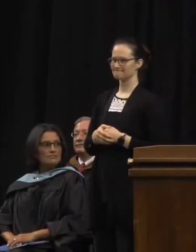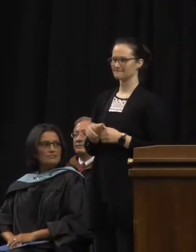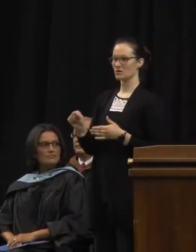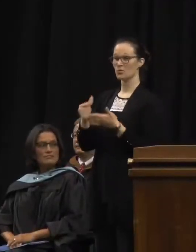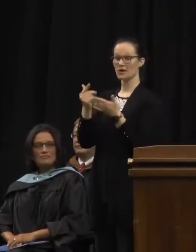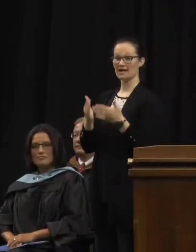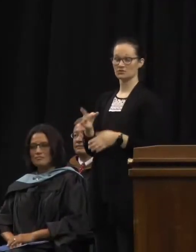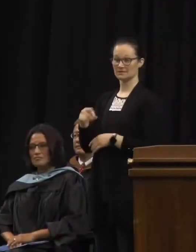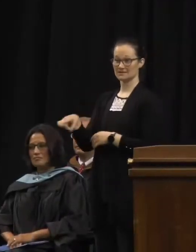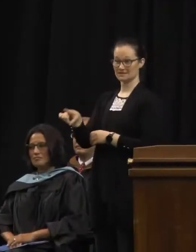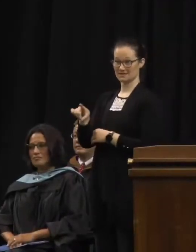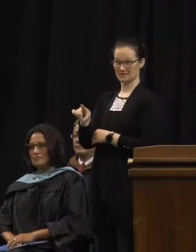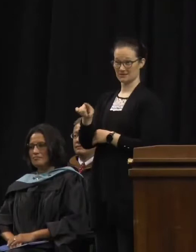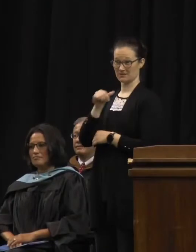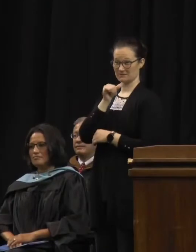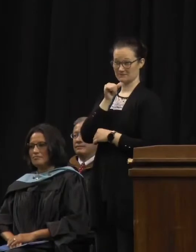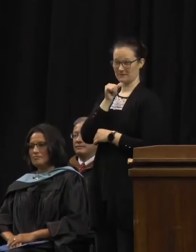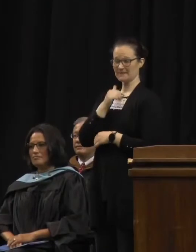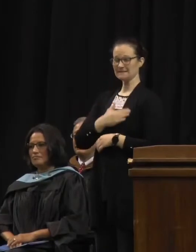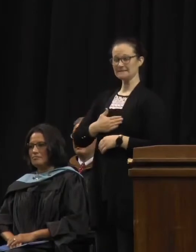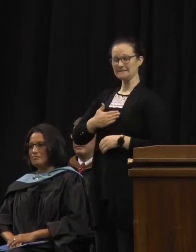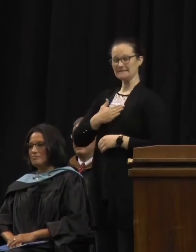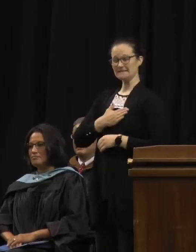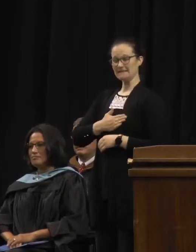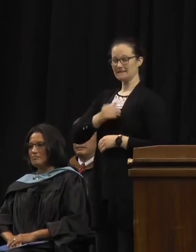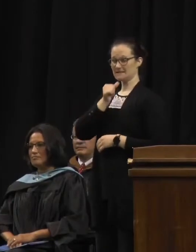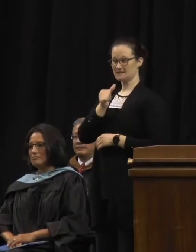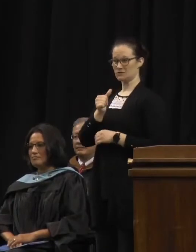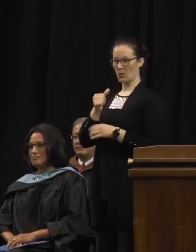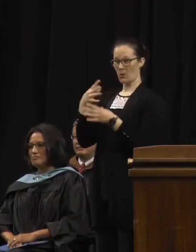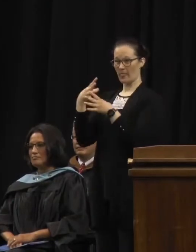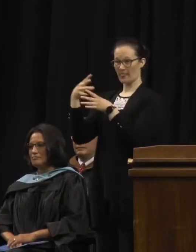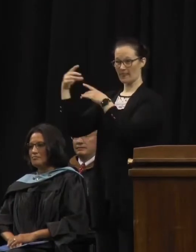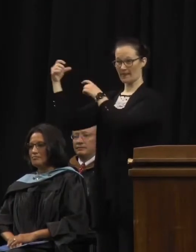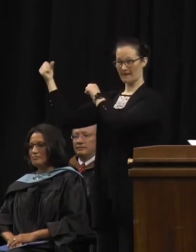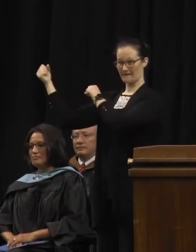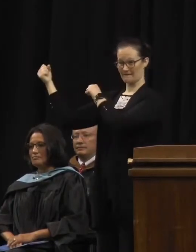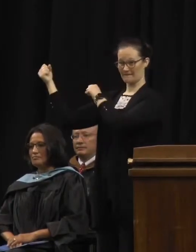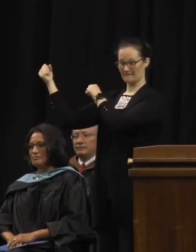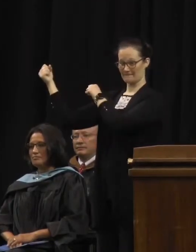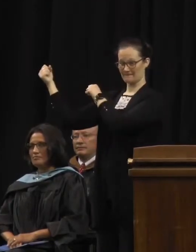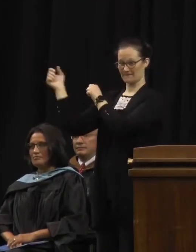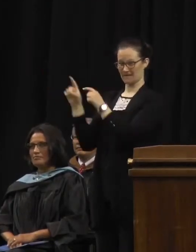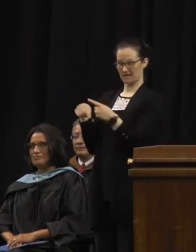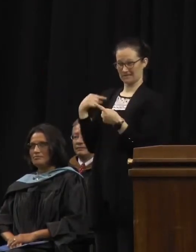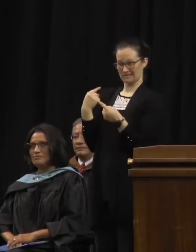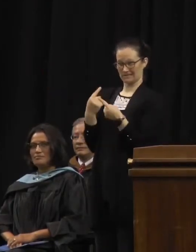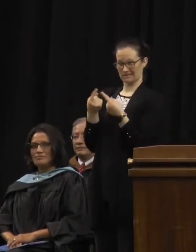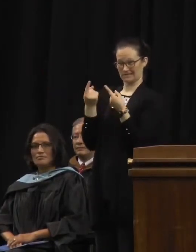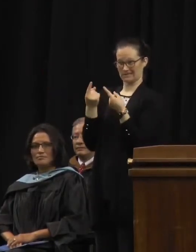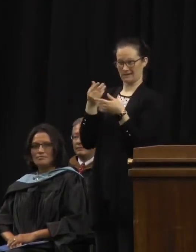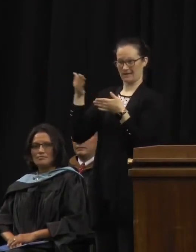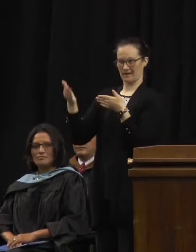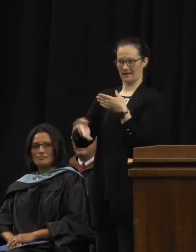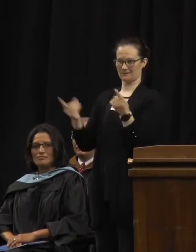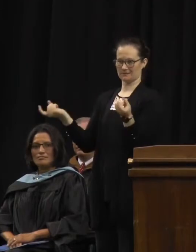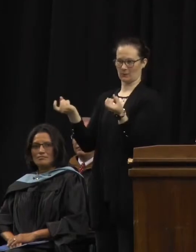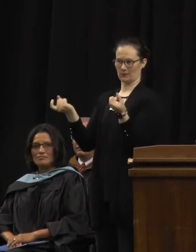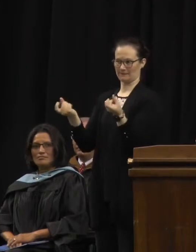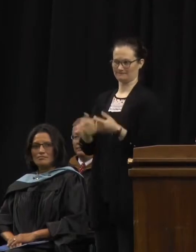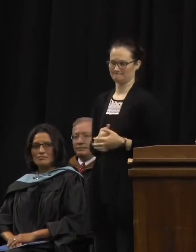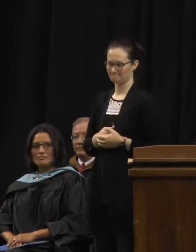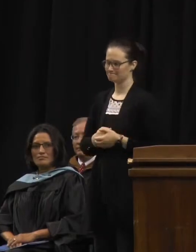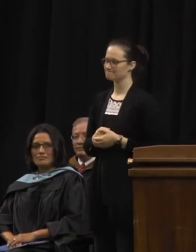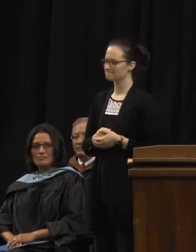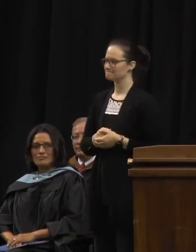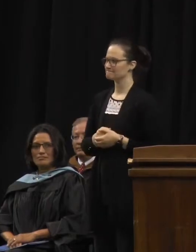Graduates, please refrain from leaving the floor until the ceremony ends. So